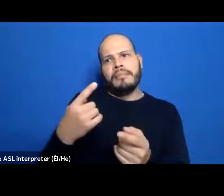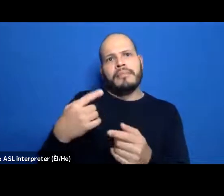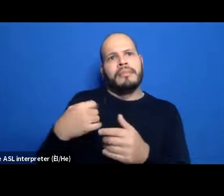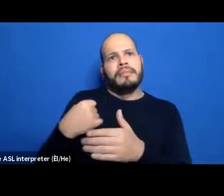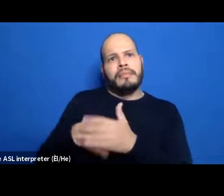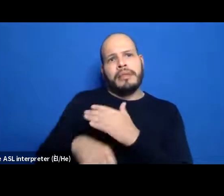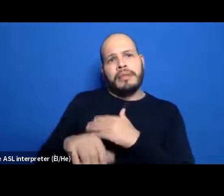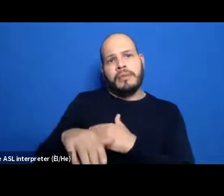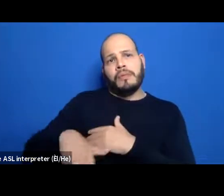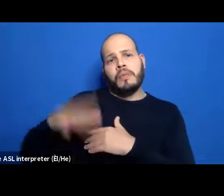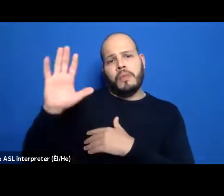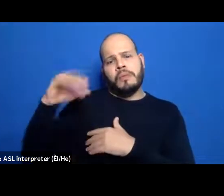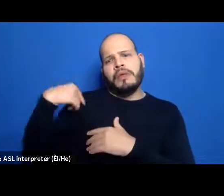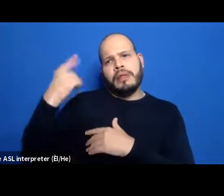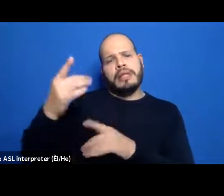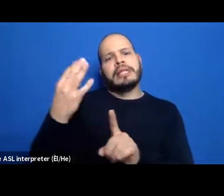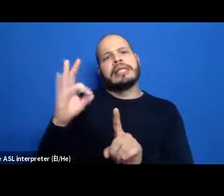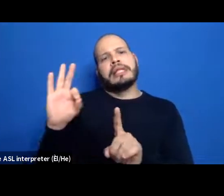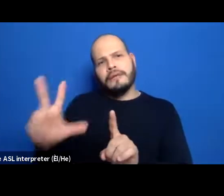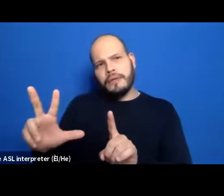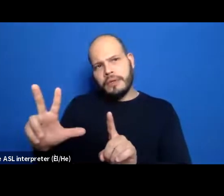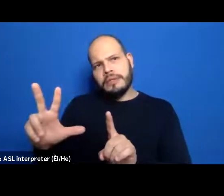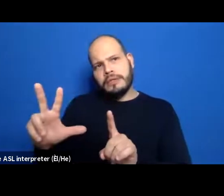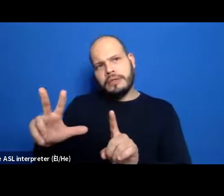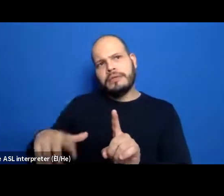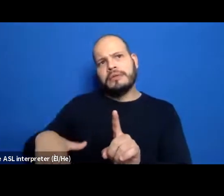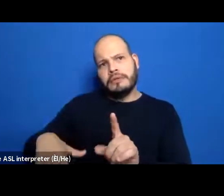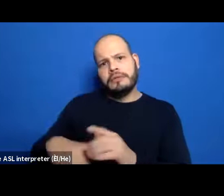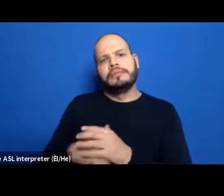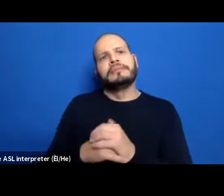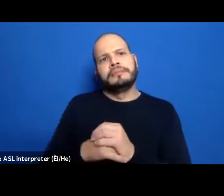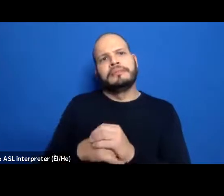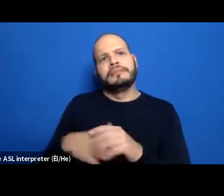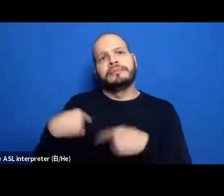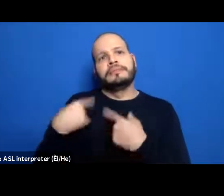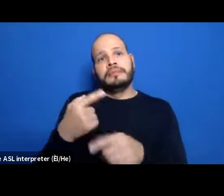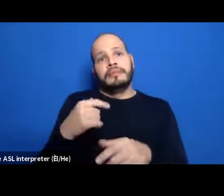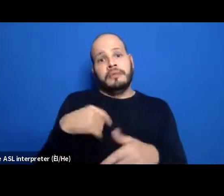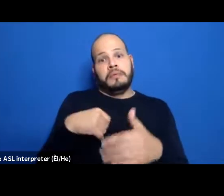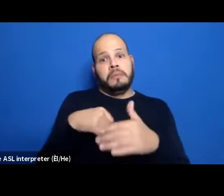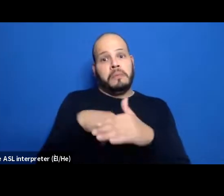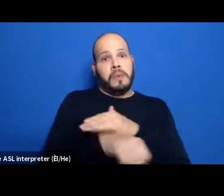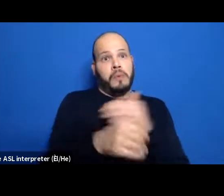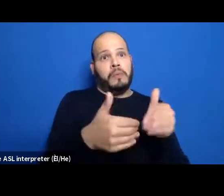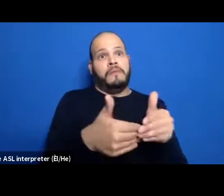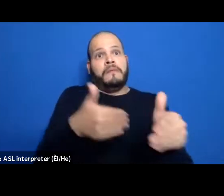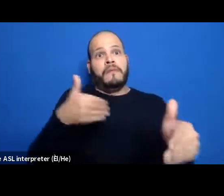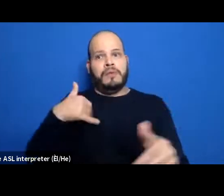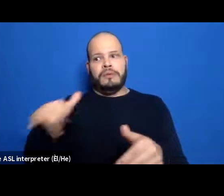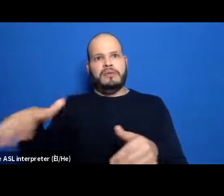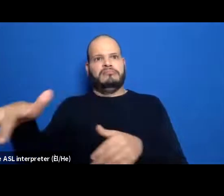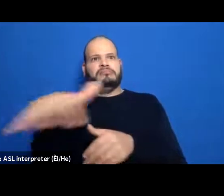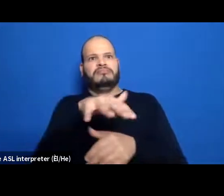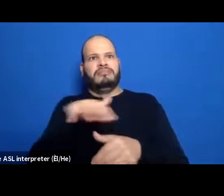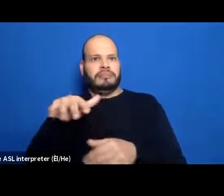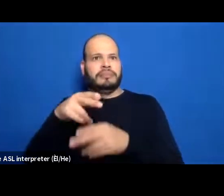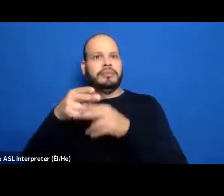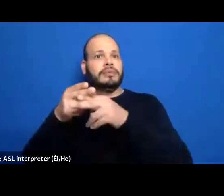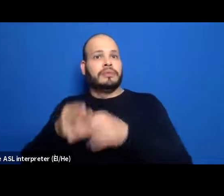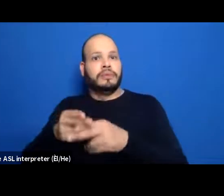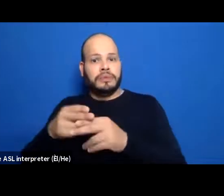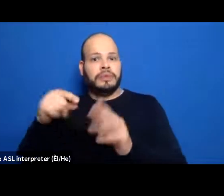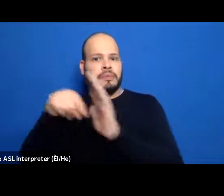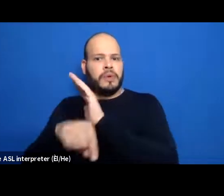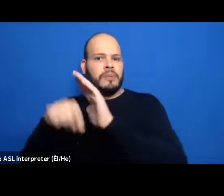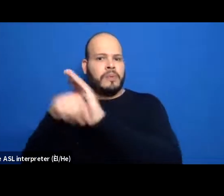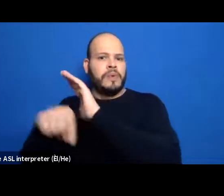1992, the year before I was born, East Palo Alto was declared the murder capital of the country. And that is oftentimes the